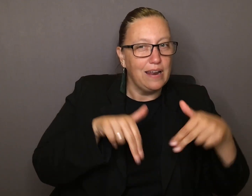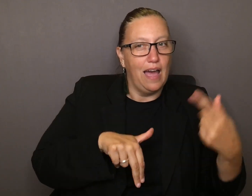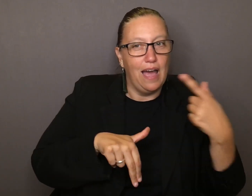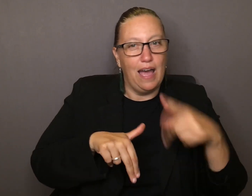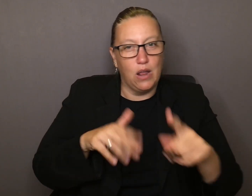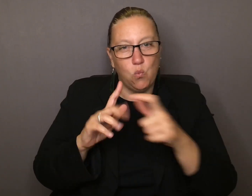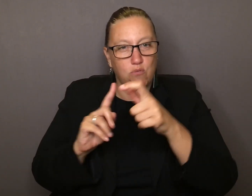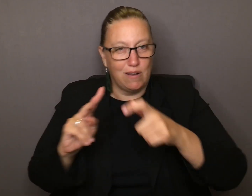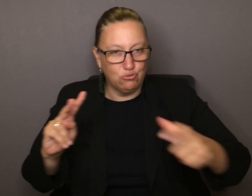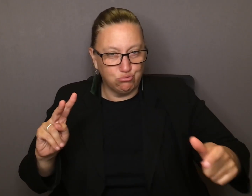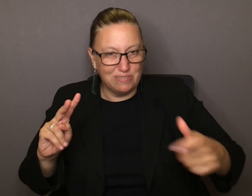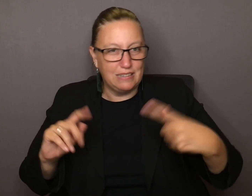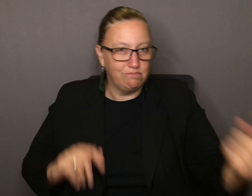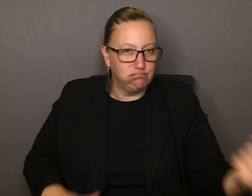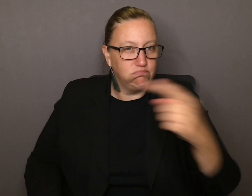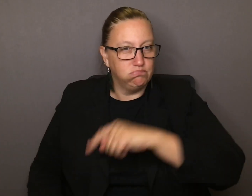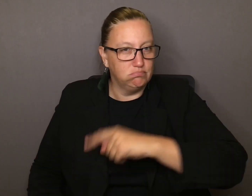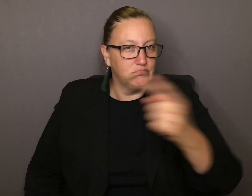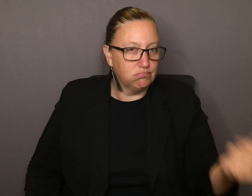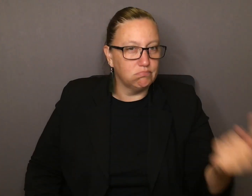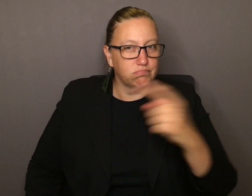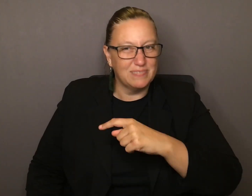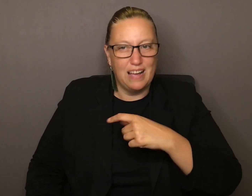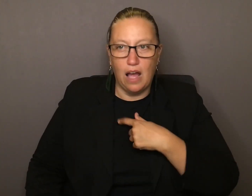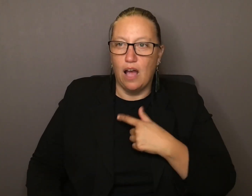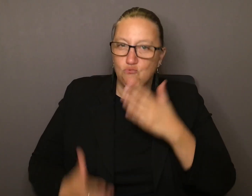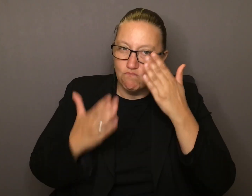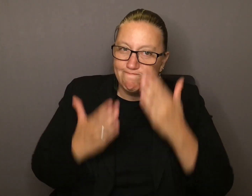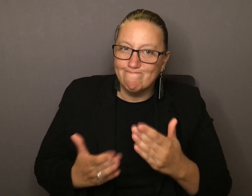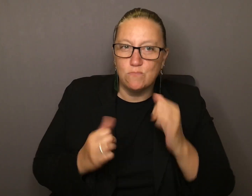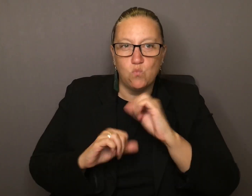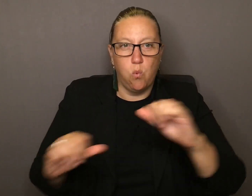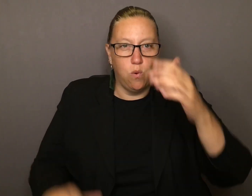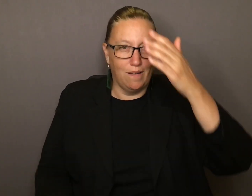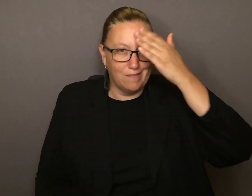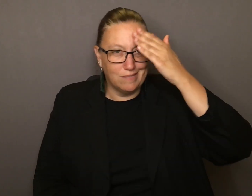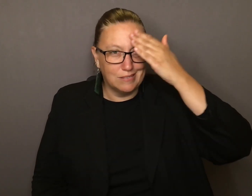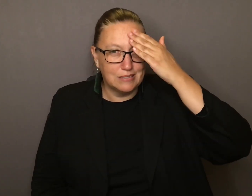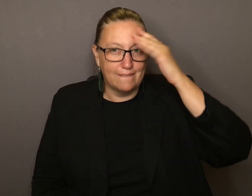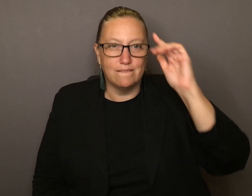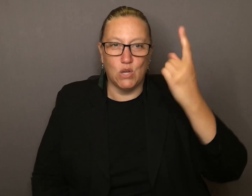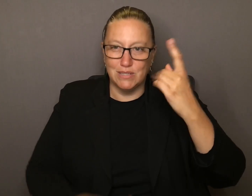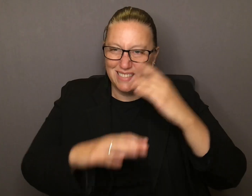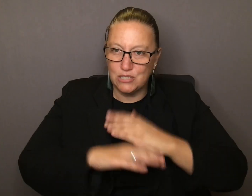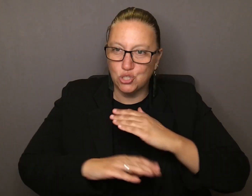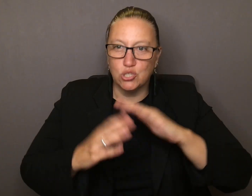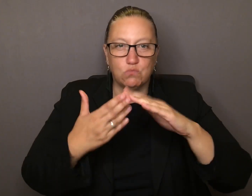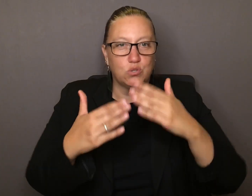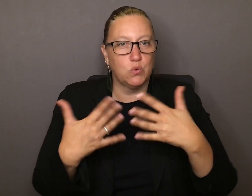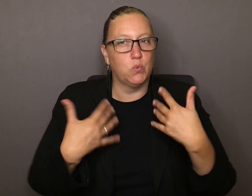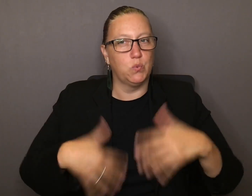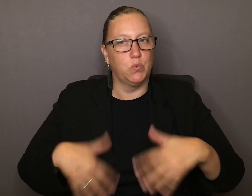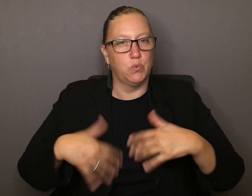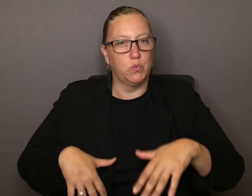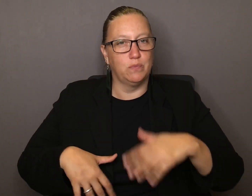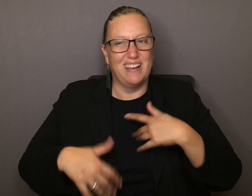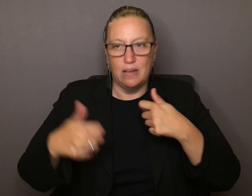and custodianship of First Nations elders and communities. I'm the Senior Manager of Policy and Advocacy at Women